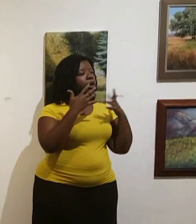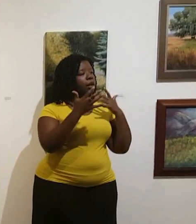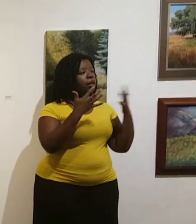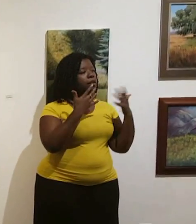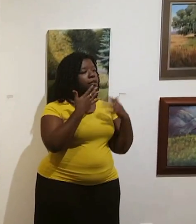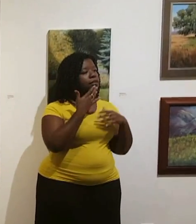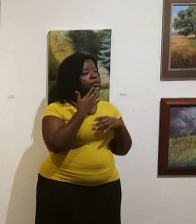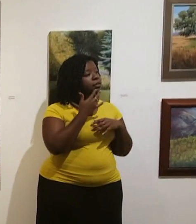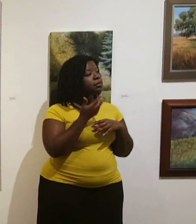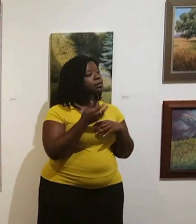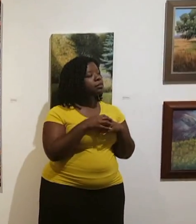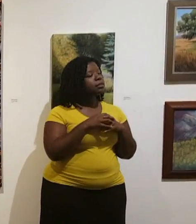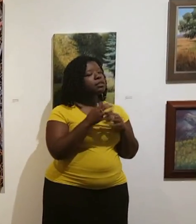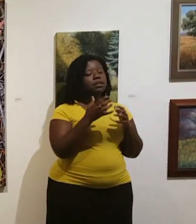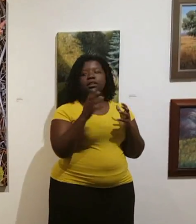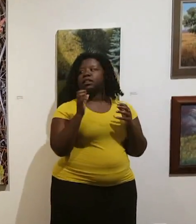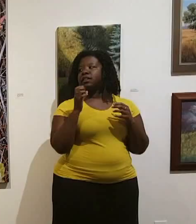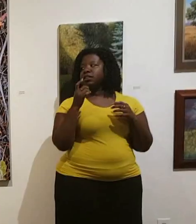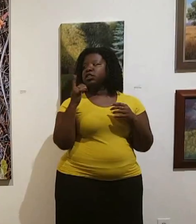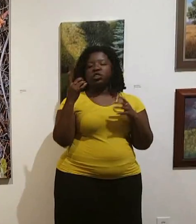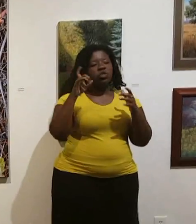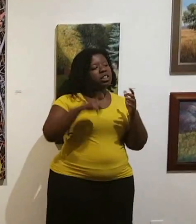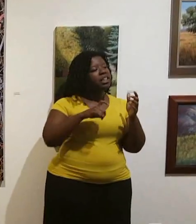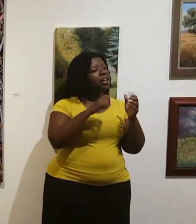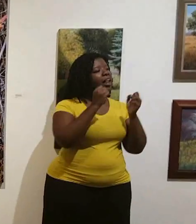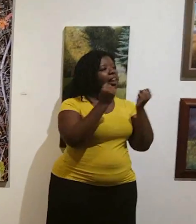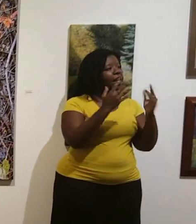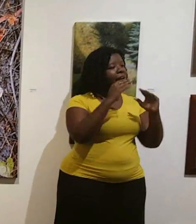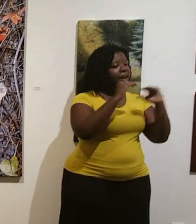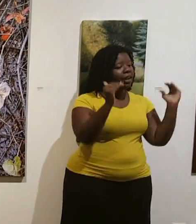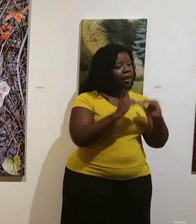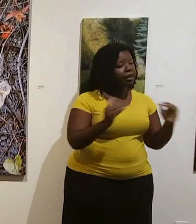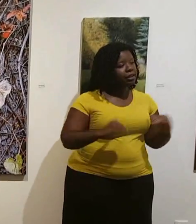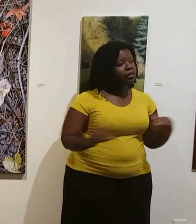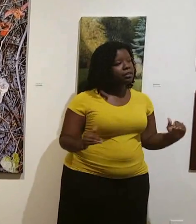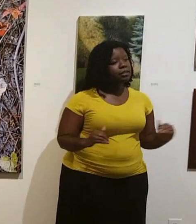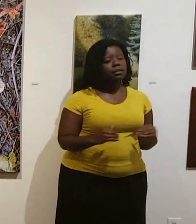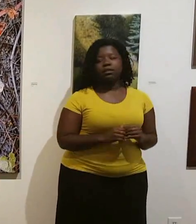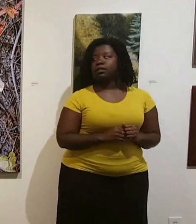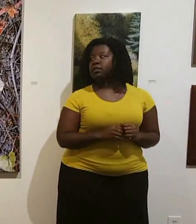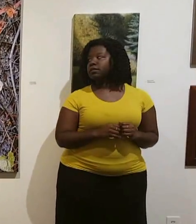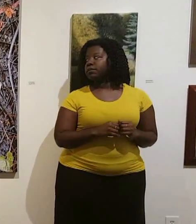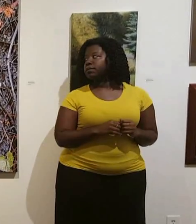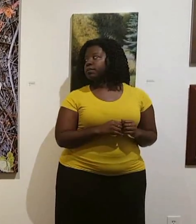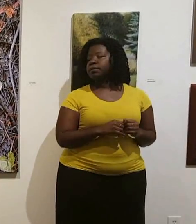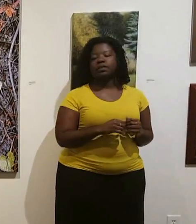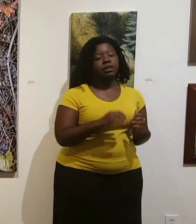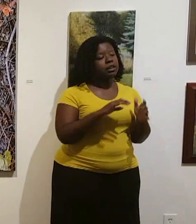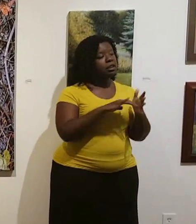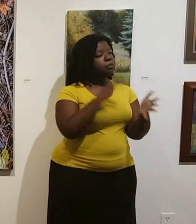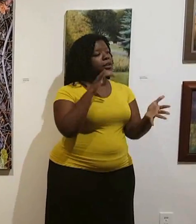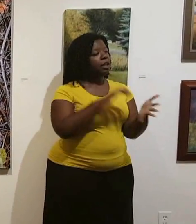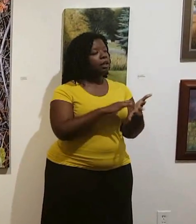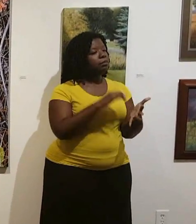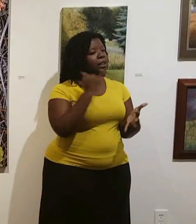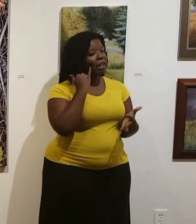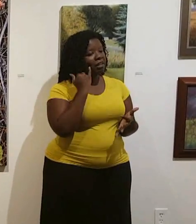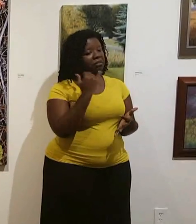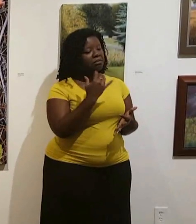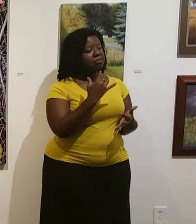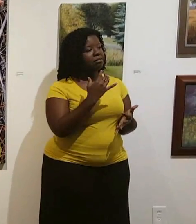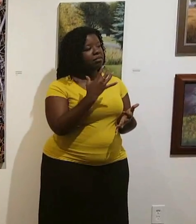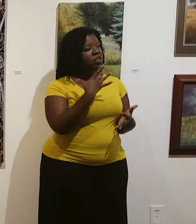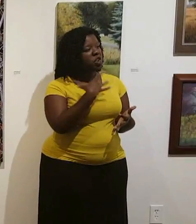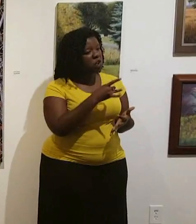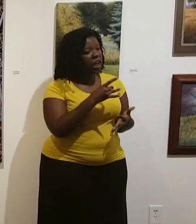of applying a lot of layers, then you don't have to cover up all of that layer. You can back off, and if you like that, and leave